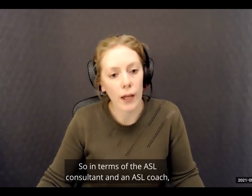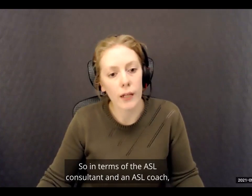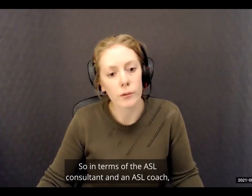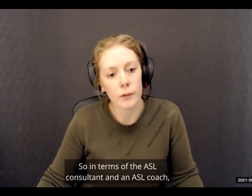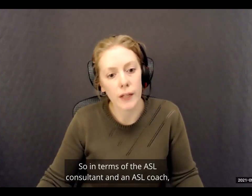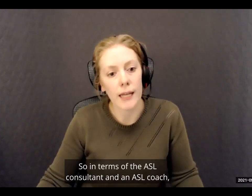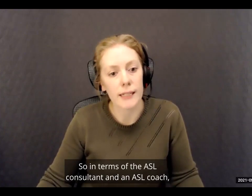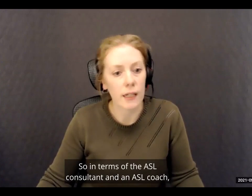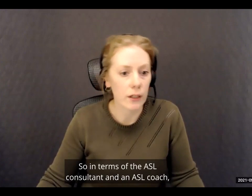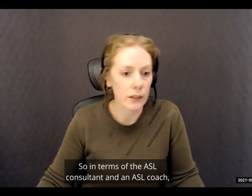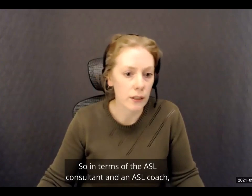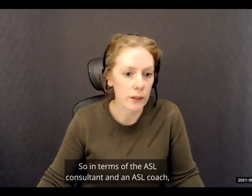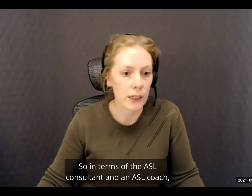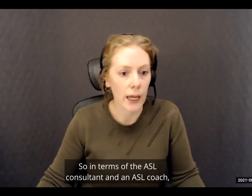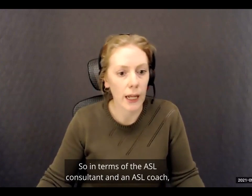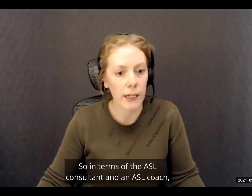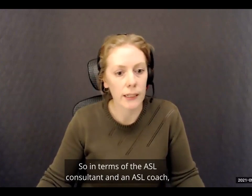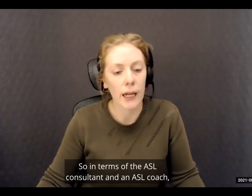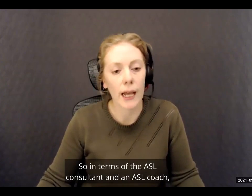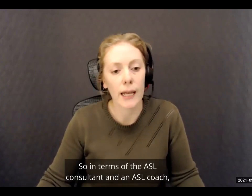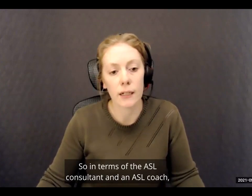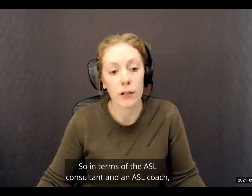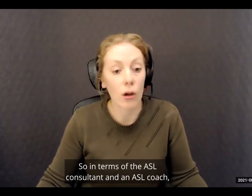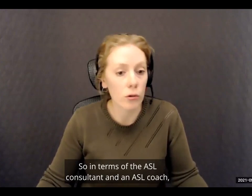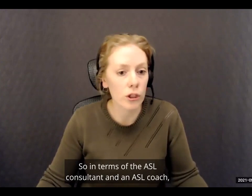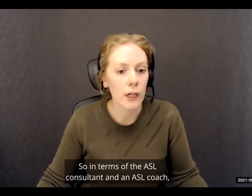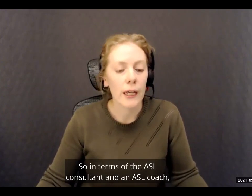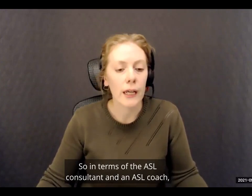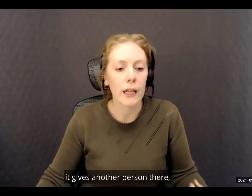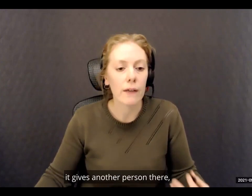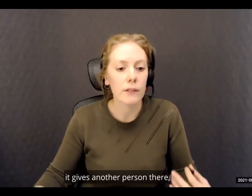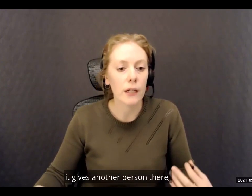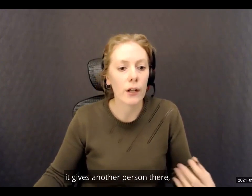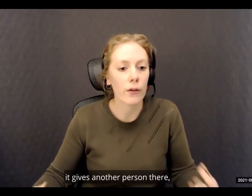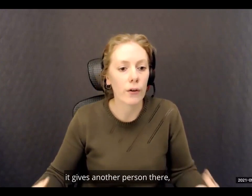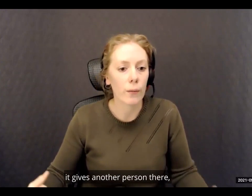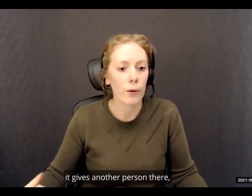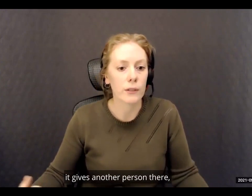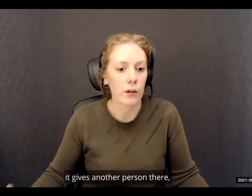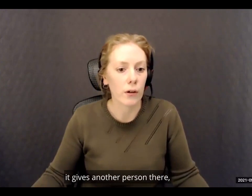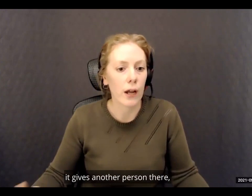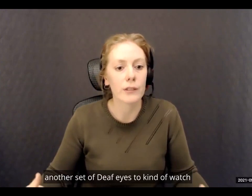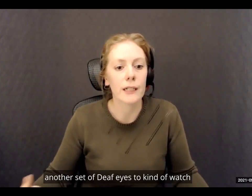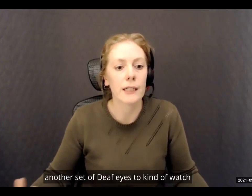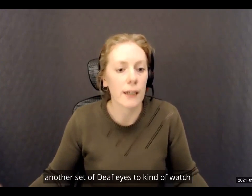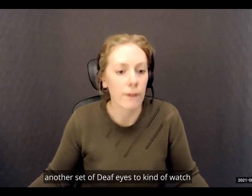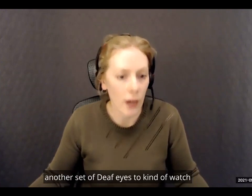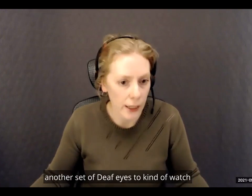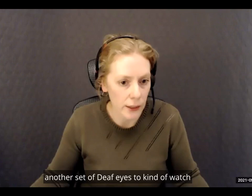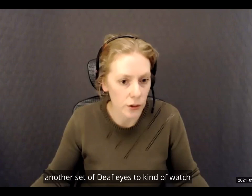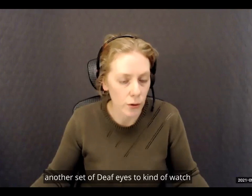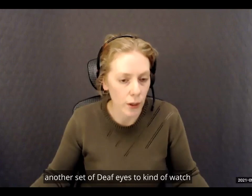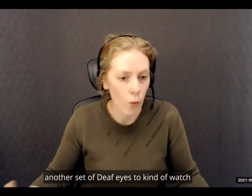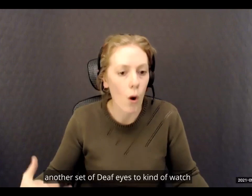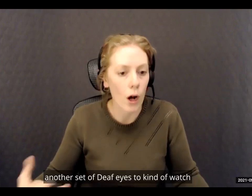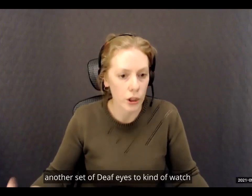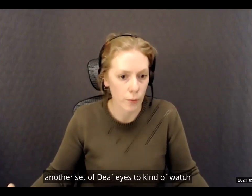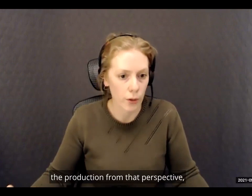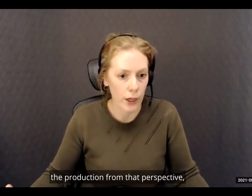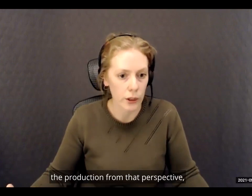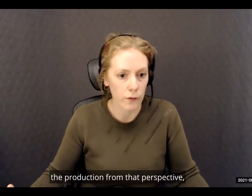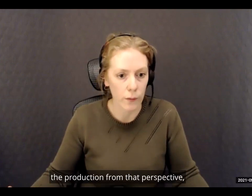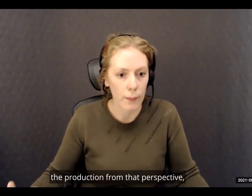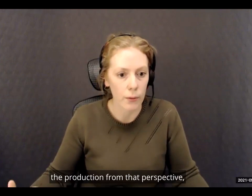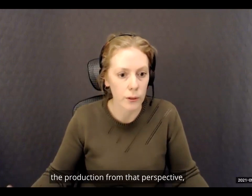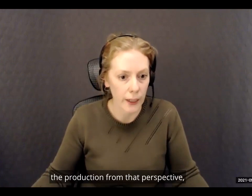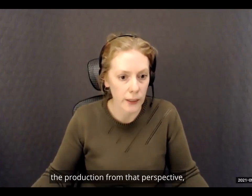So in terms of the ASL consultant and an ASL coach, it gives another person there, another set of deaf eyes to kind of watch